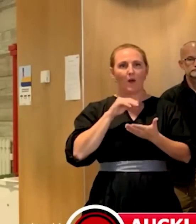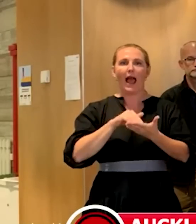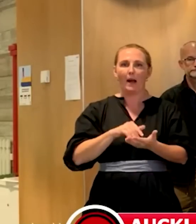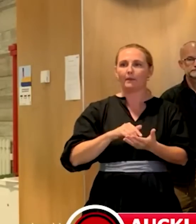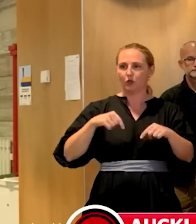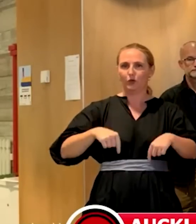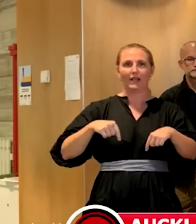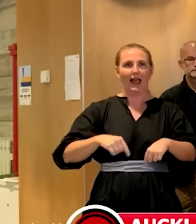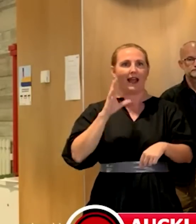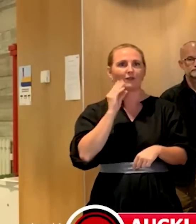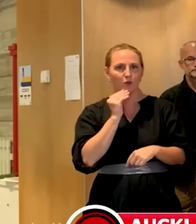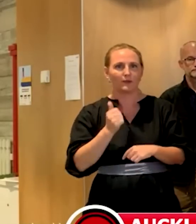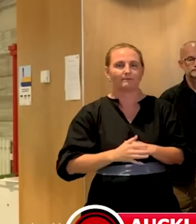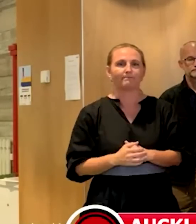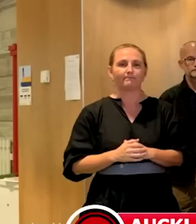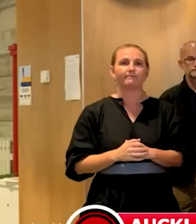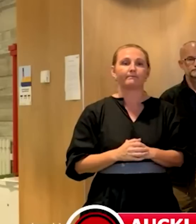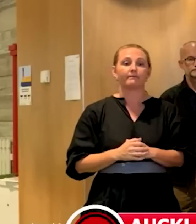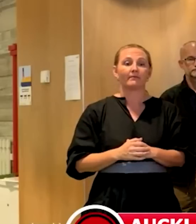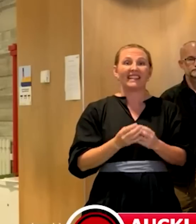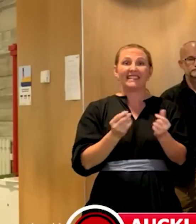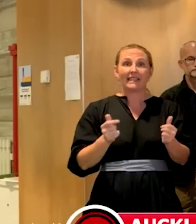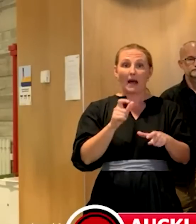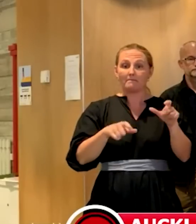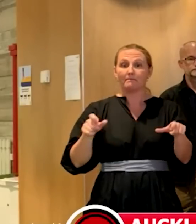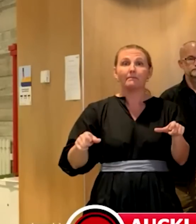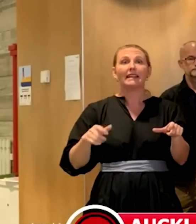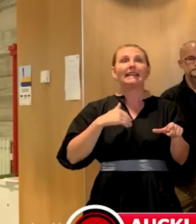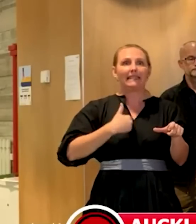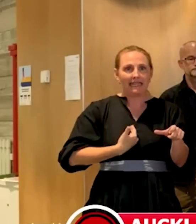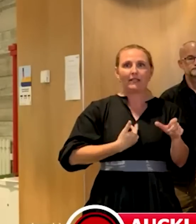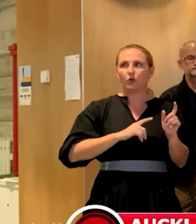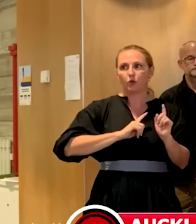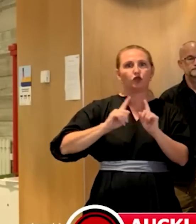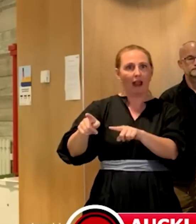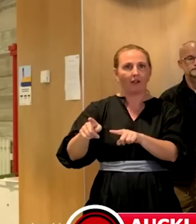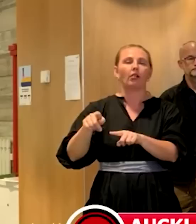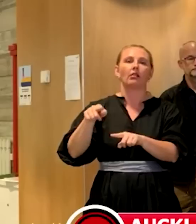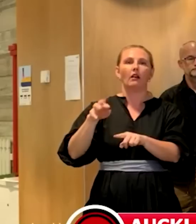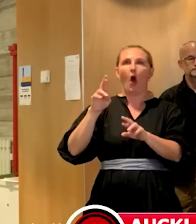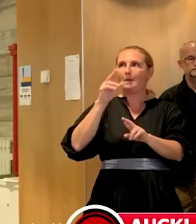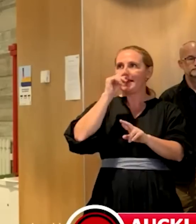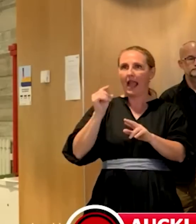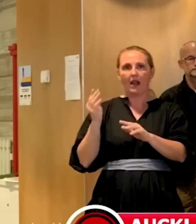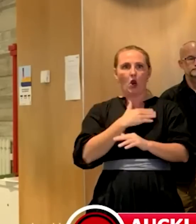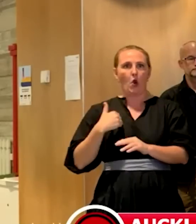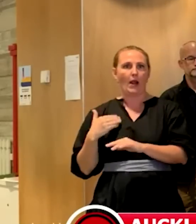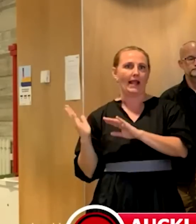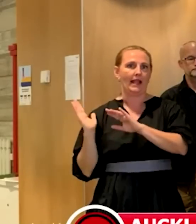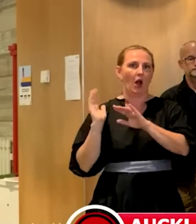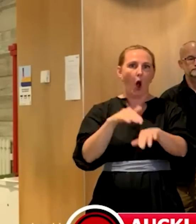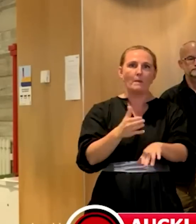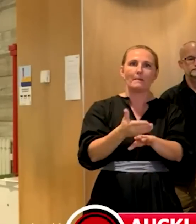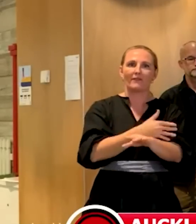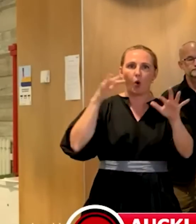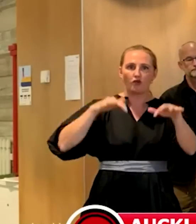that those Aucklanders who do need to travel are home safe before the worst of rain hits. So I just